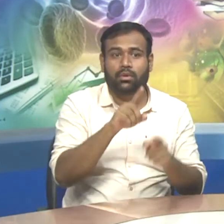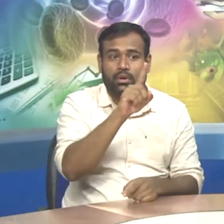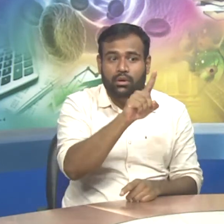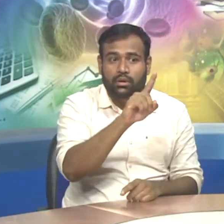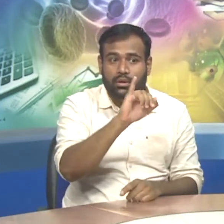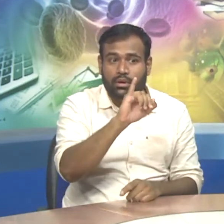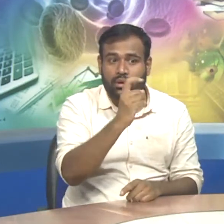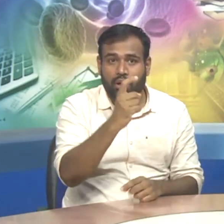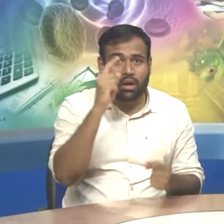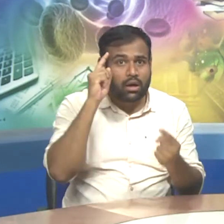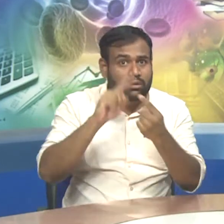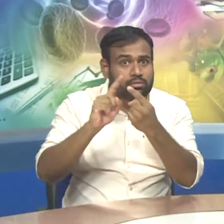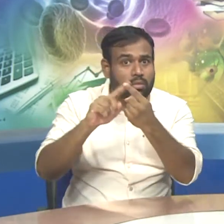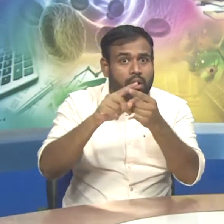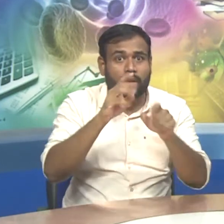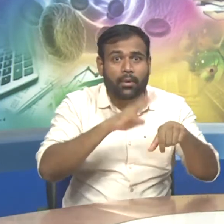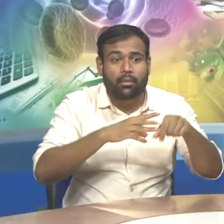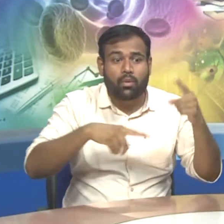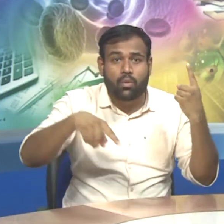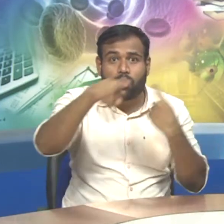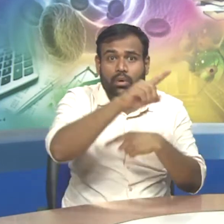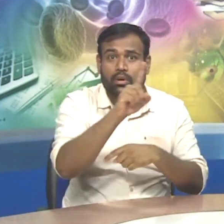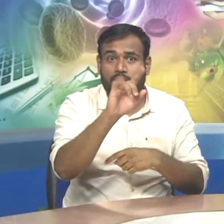and sends the resolution to the Parliament.